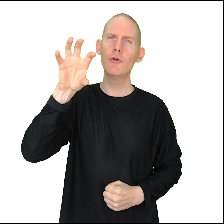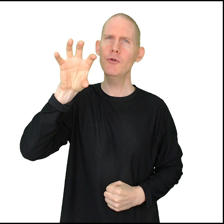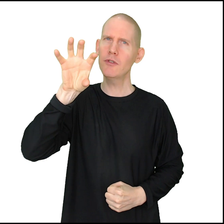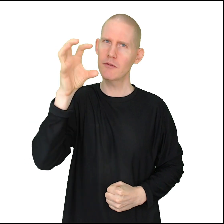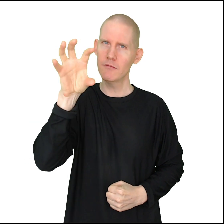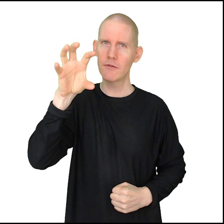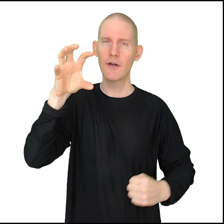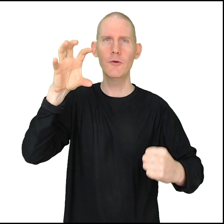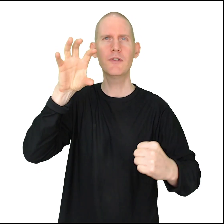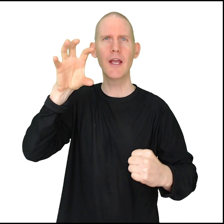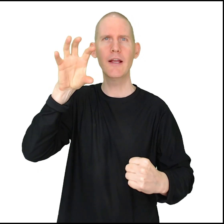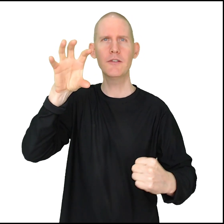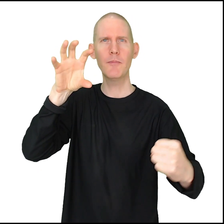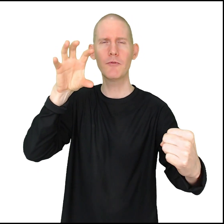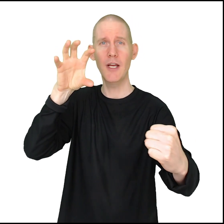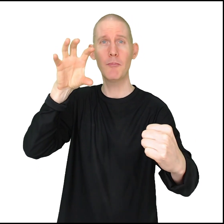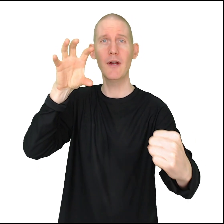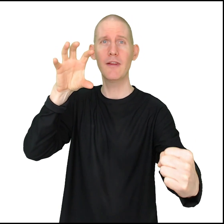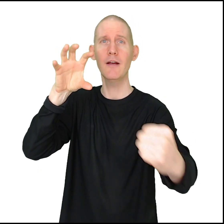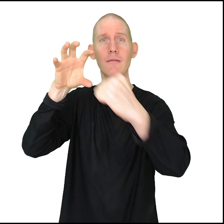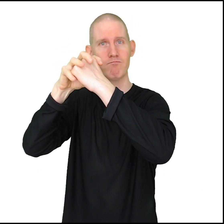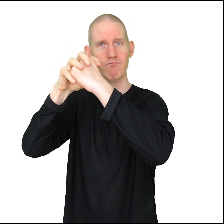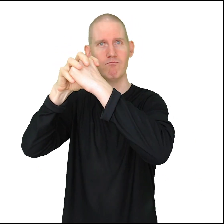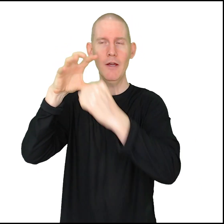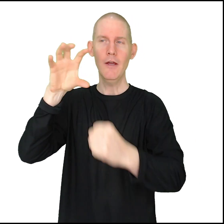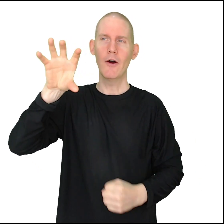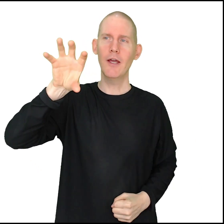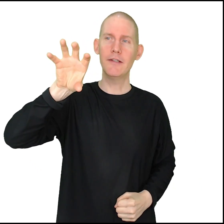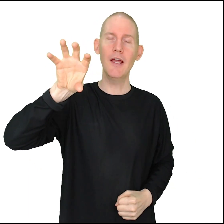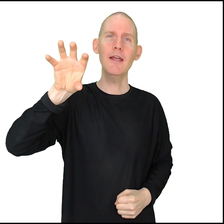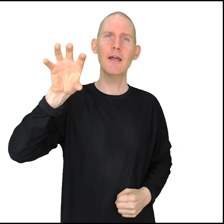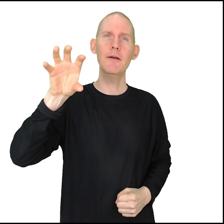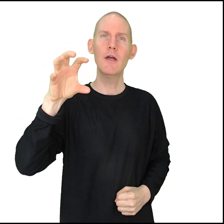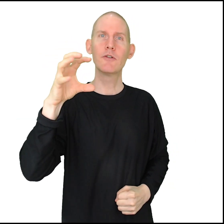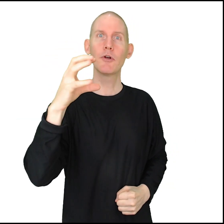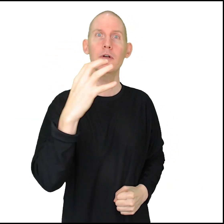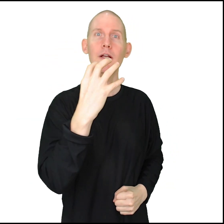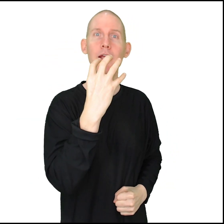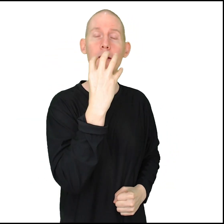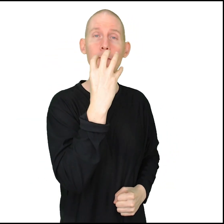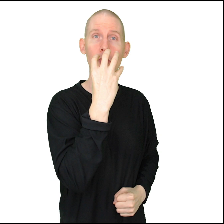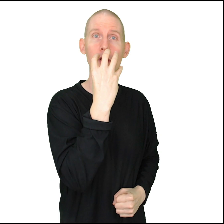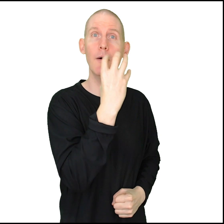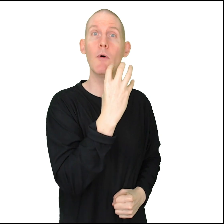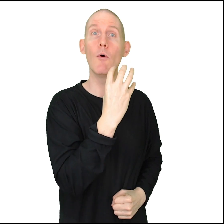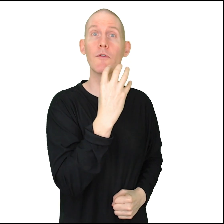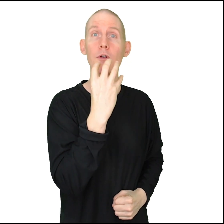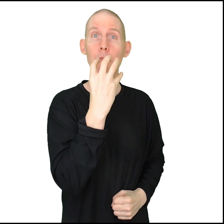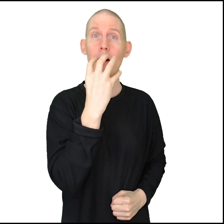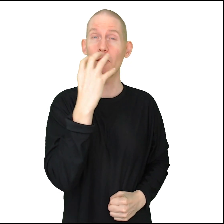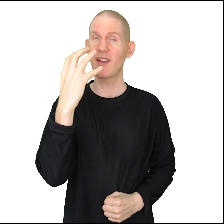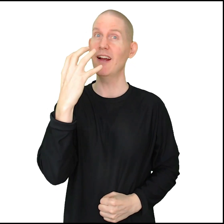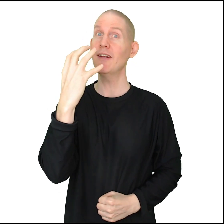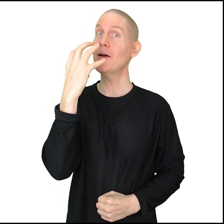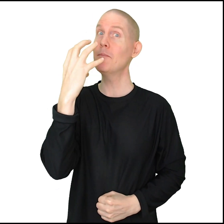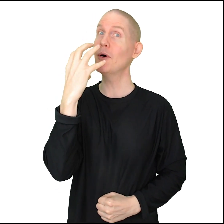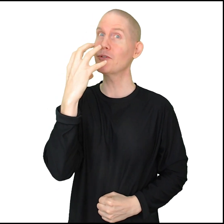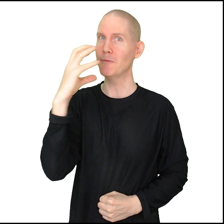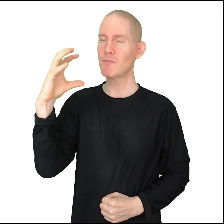loose hand shape right there. Okay, take it, turn it in, and put it up over your mouth, kind of like a muzzle. Now,